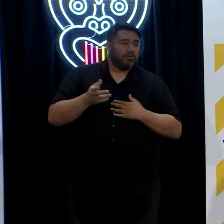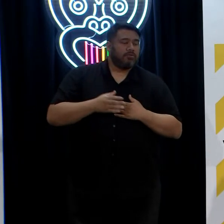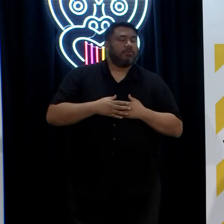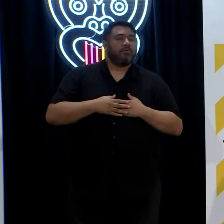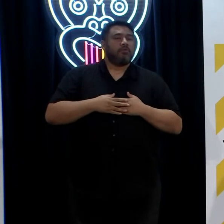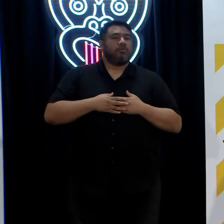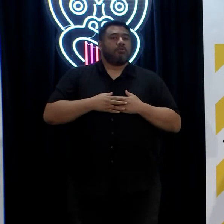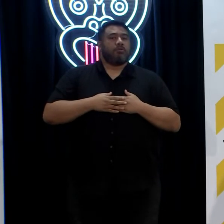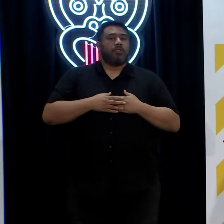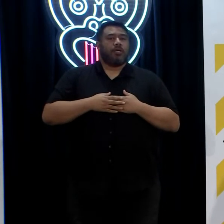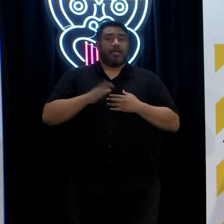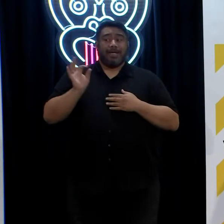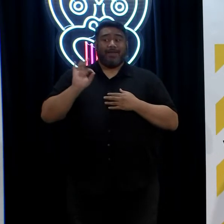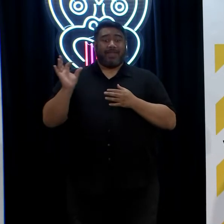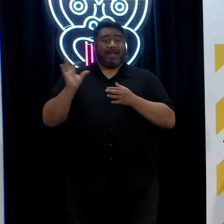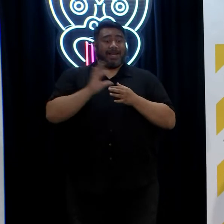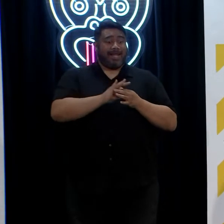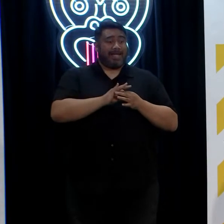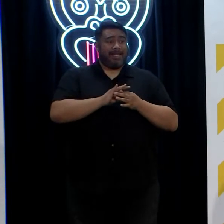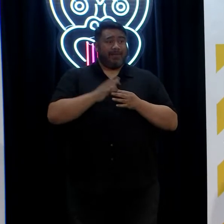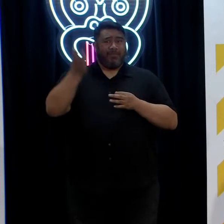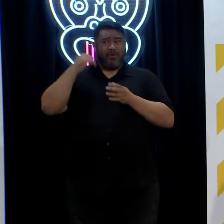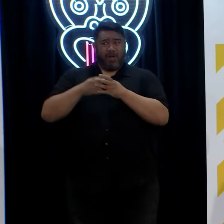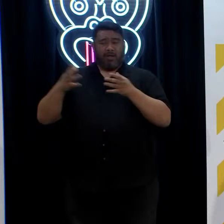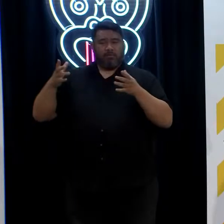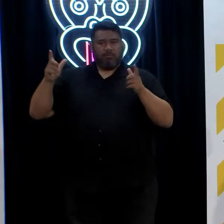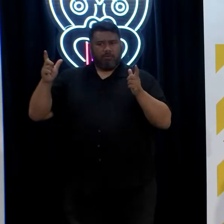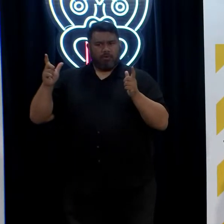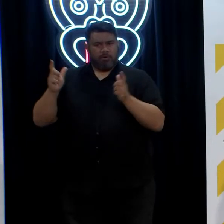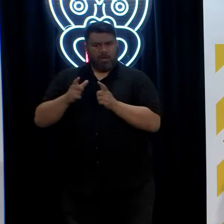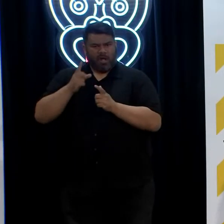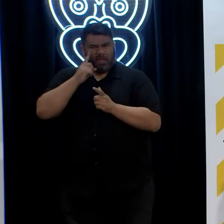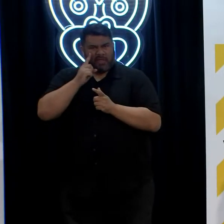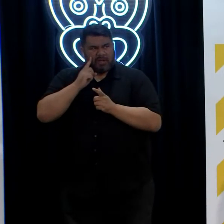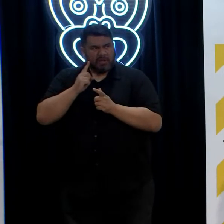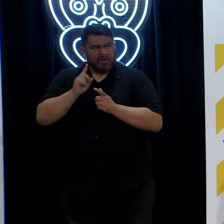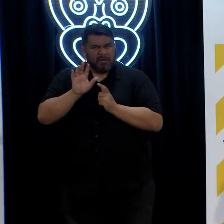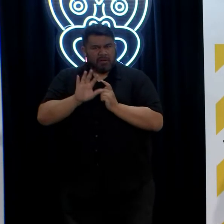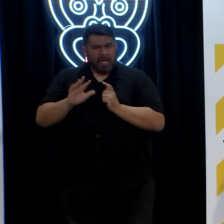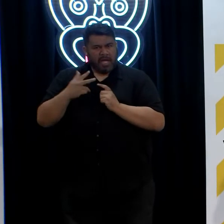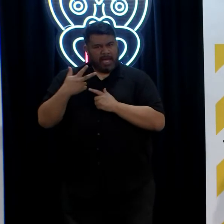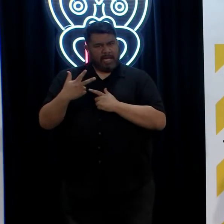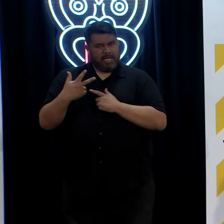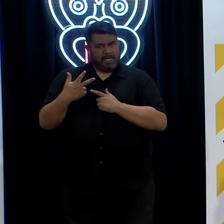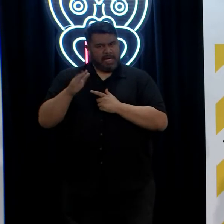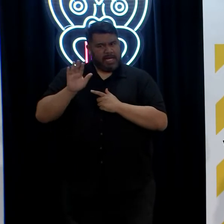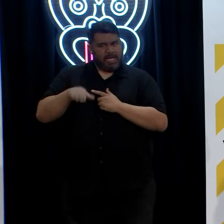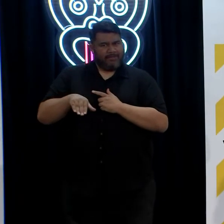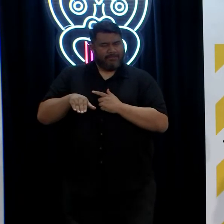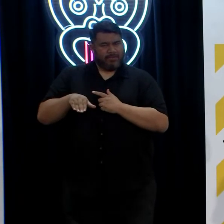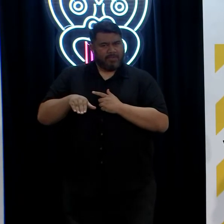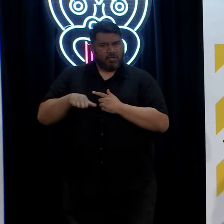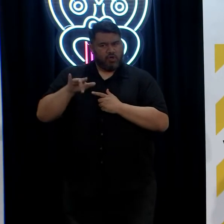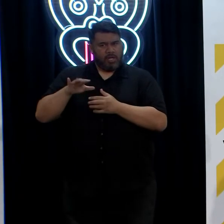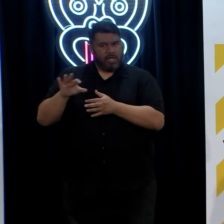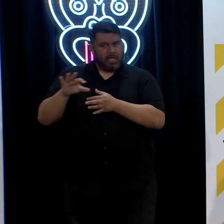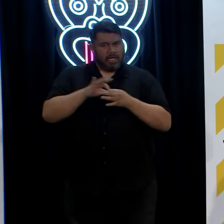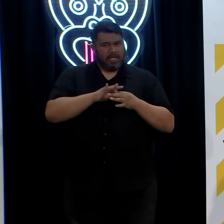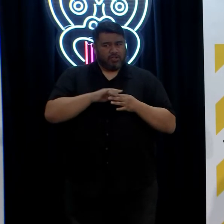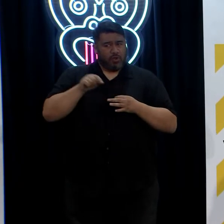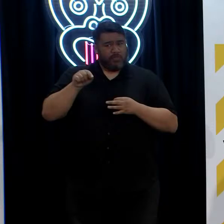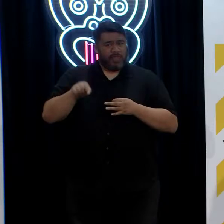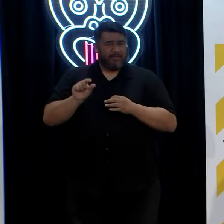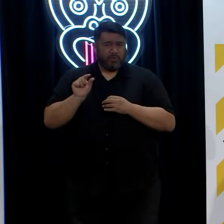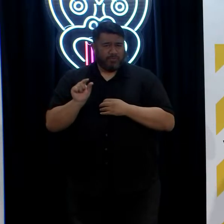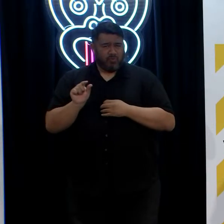number of unlinked cases right down. I think the latest that I saw this morning was about 8 unlinked cases, so it's a